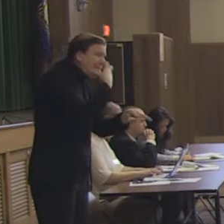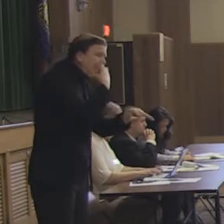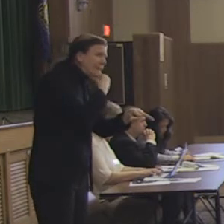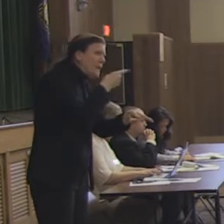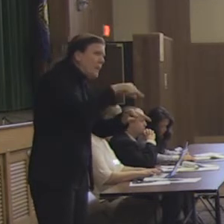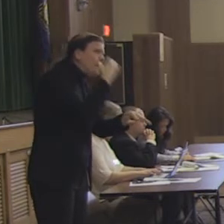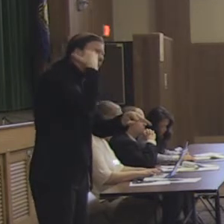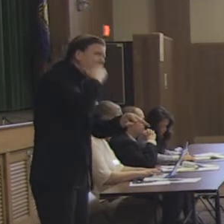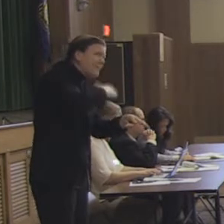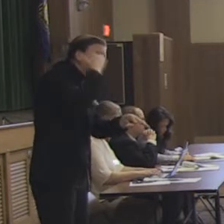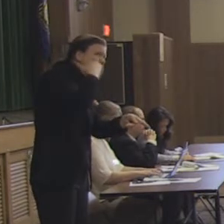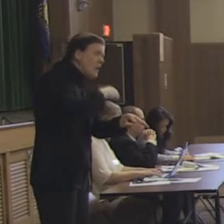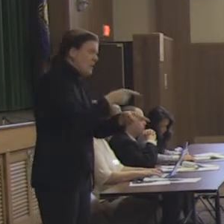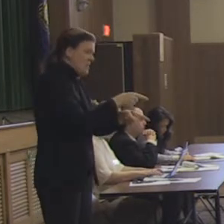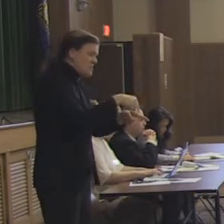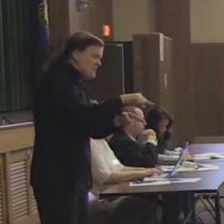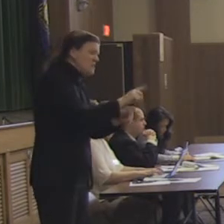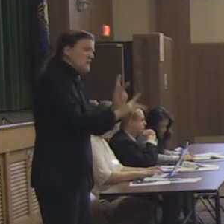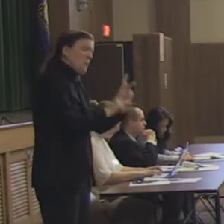community.